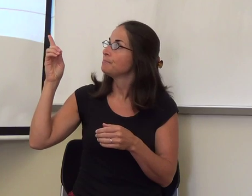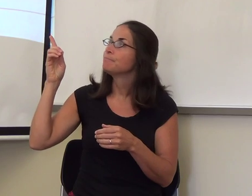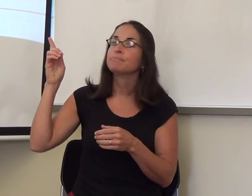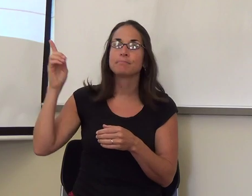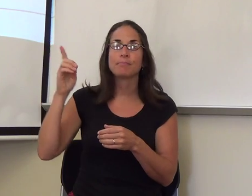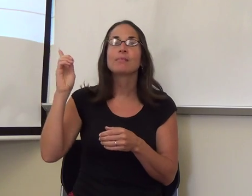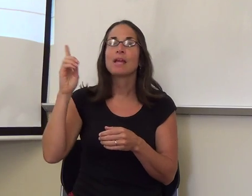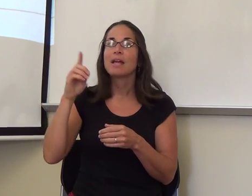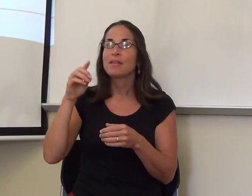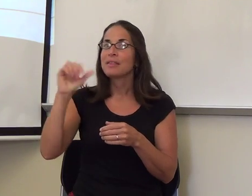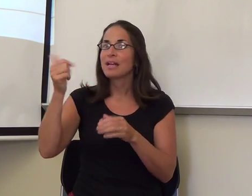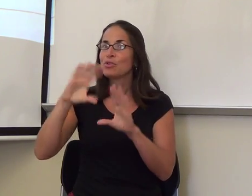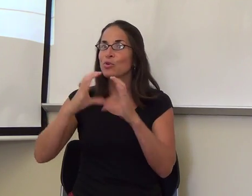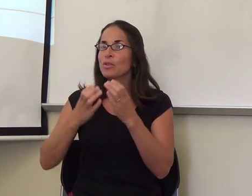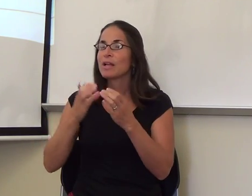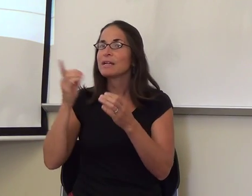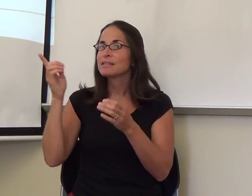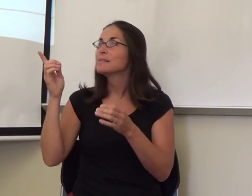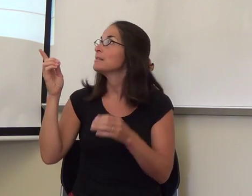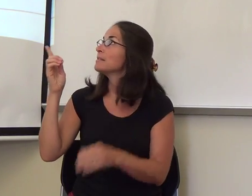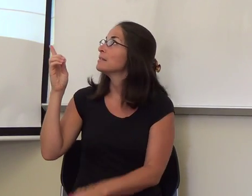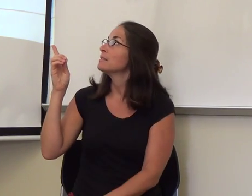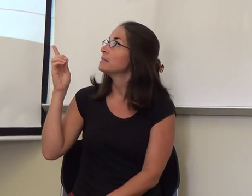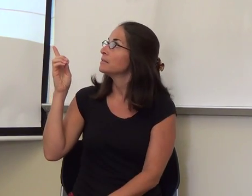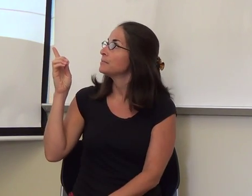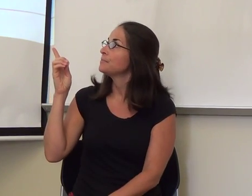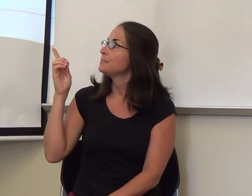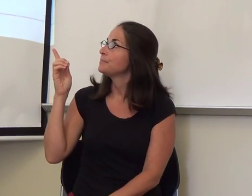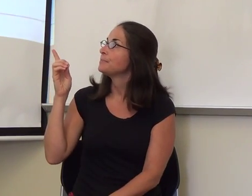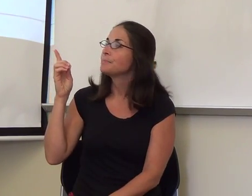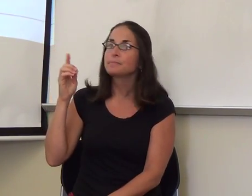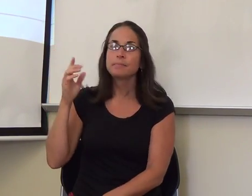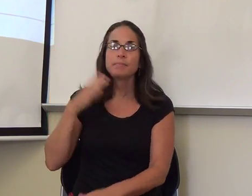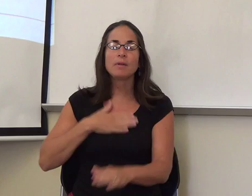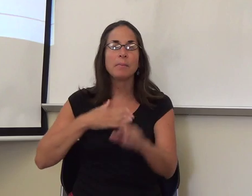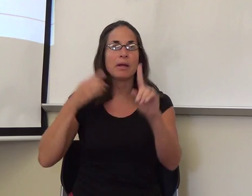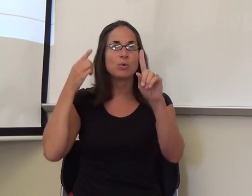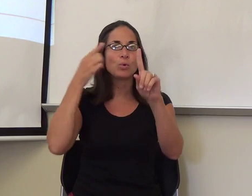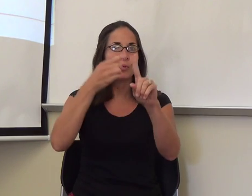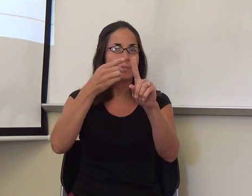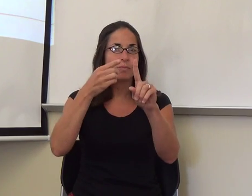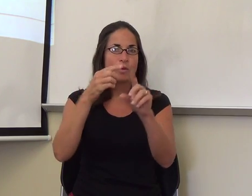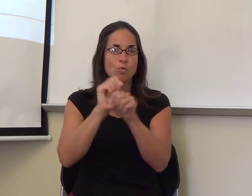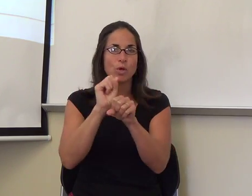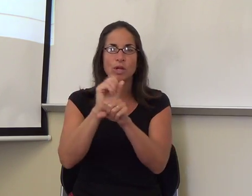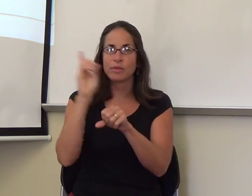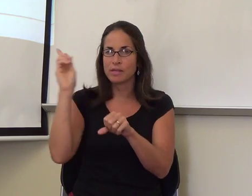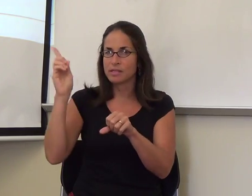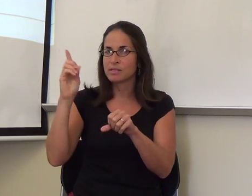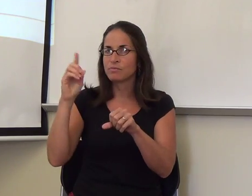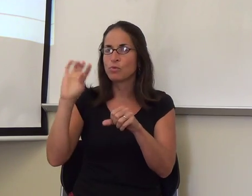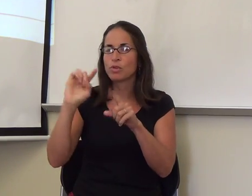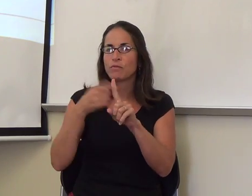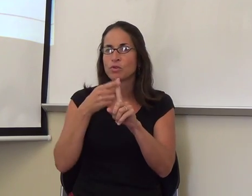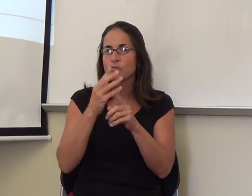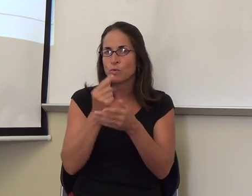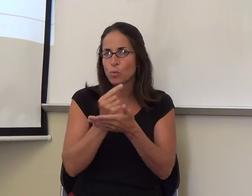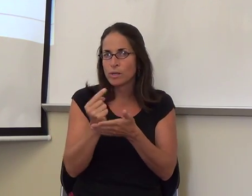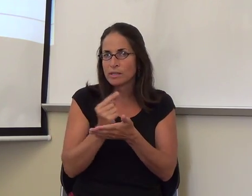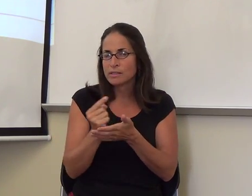the other class. Basically, my purpose of working on this stuff the first couple of weeks, partly because the first